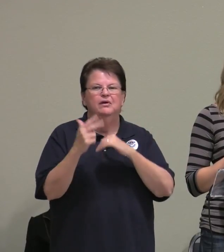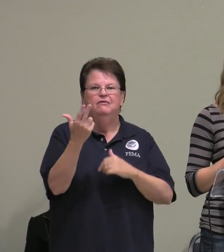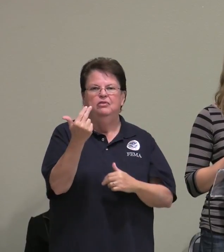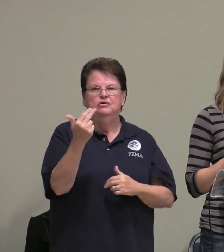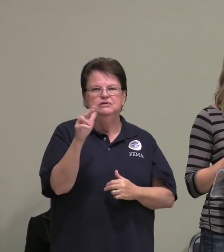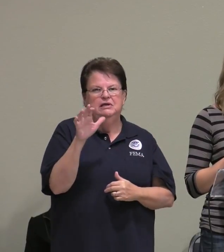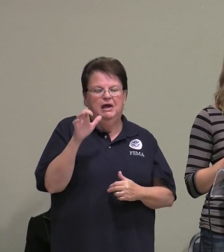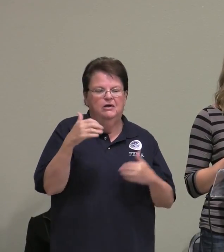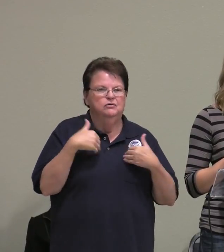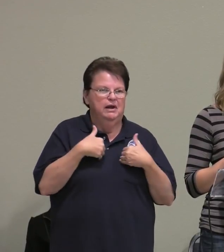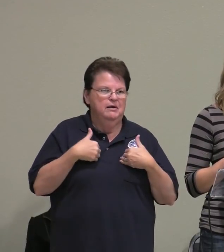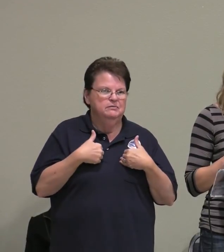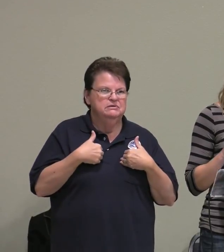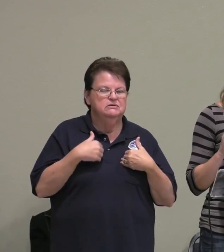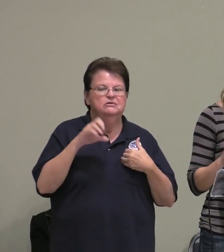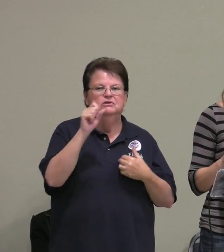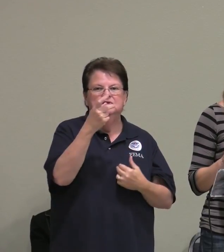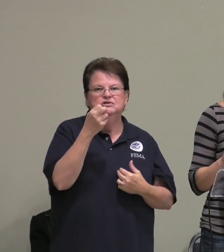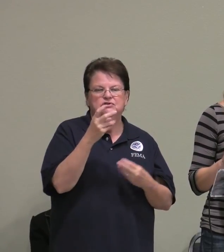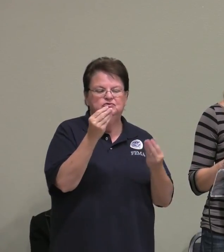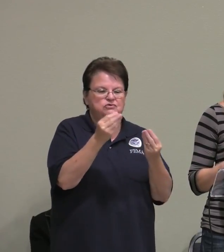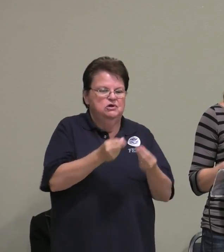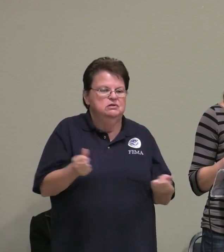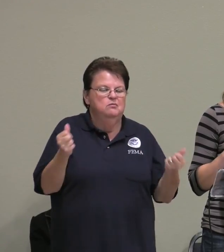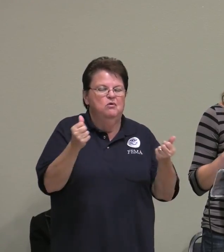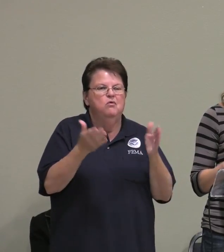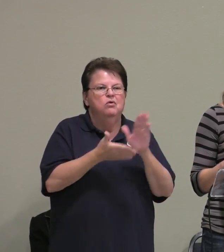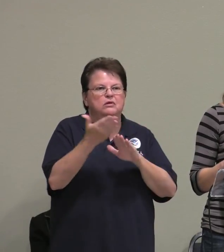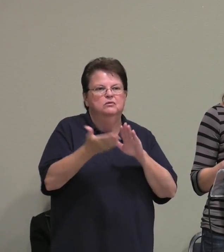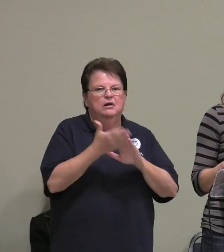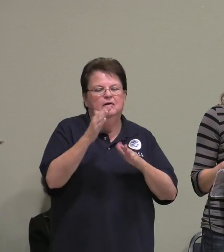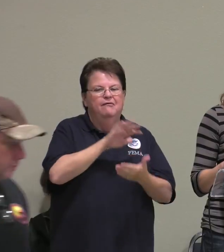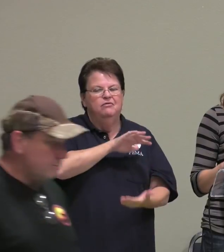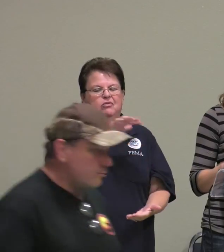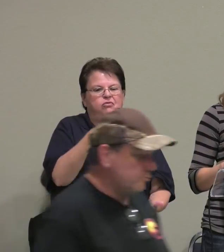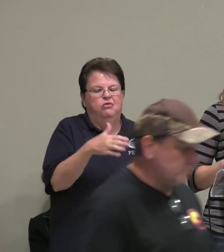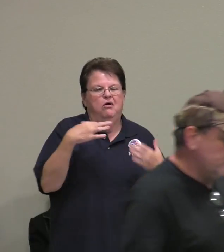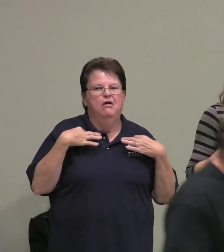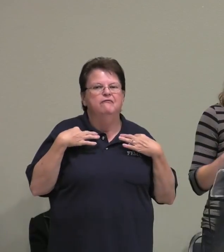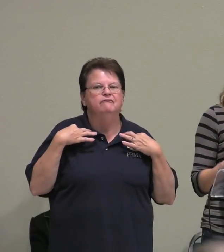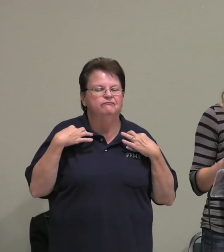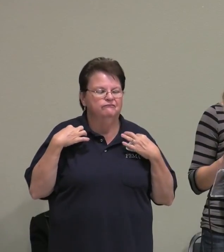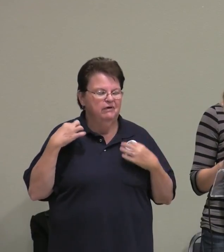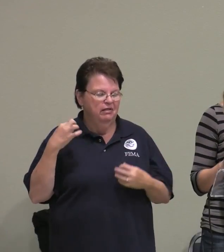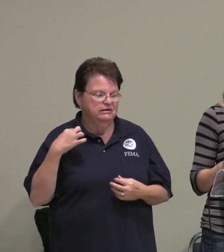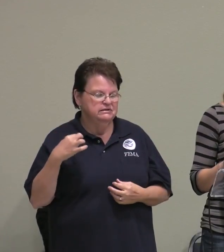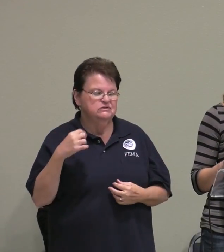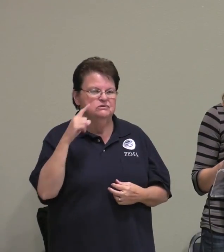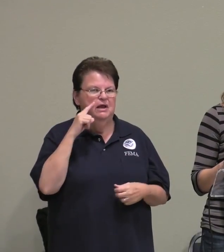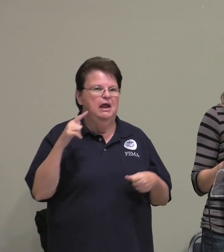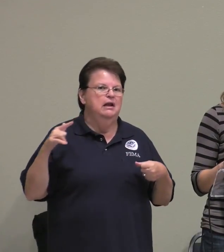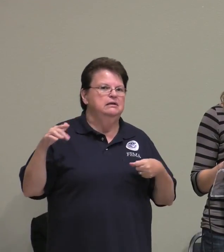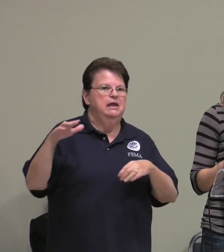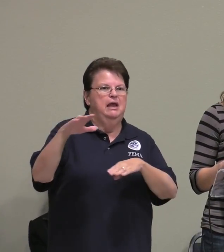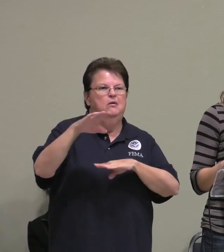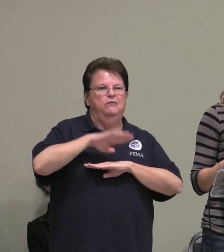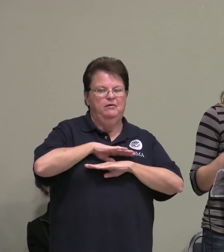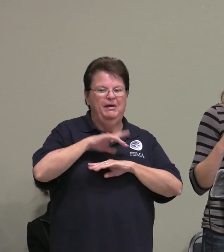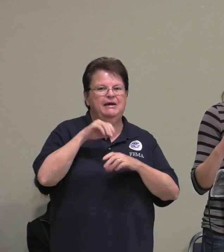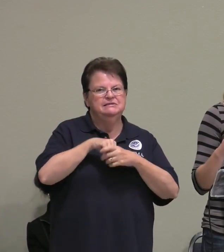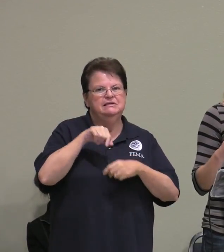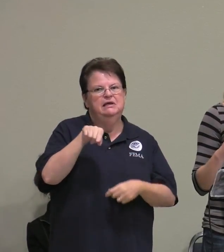Our shelters are being run very smoothly right now. We have an abundance of volunteers and we have capacity in these shelters.